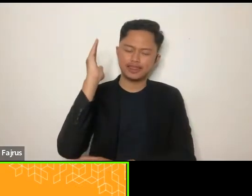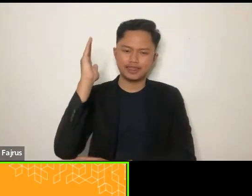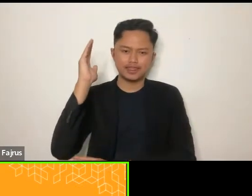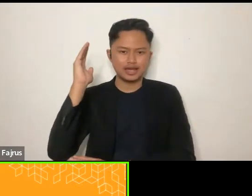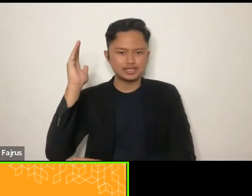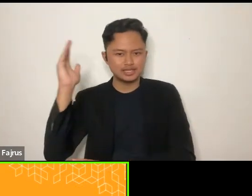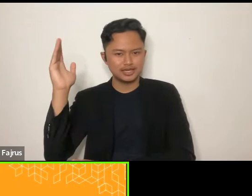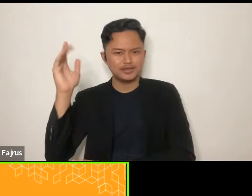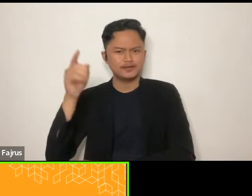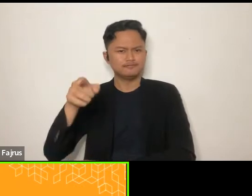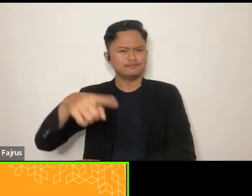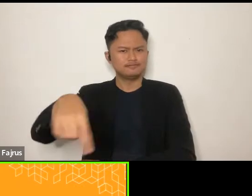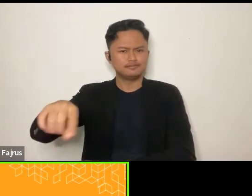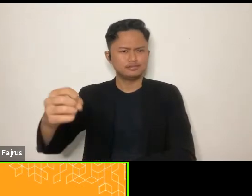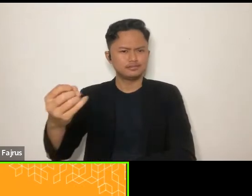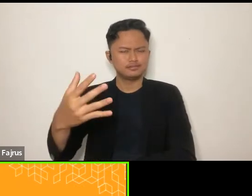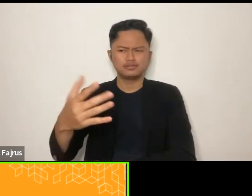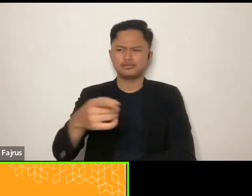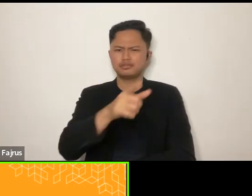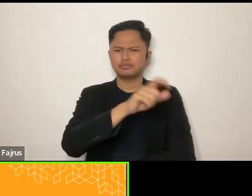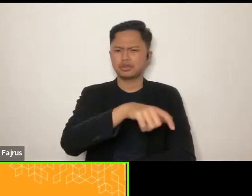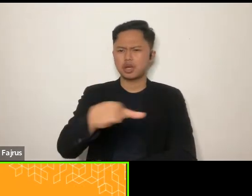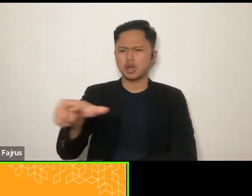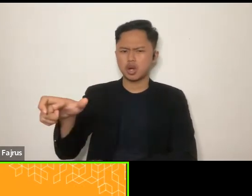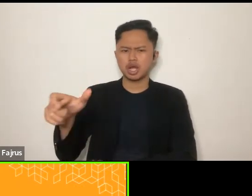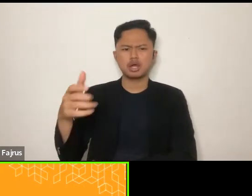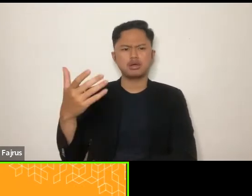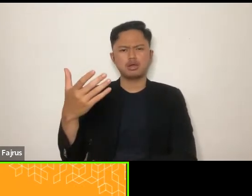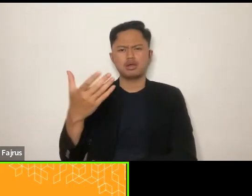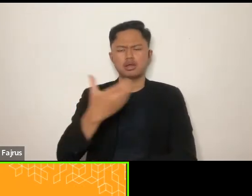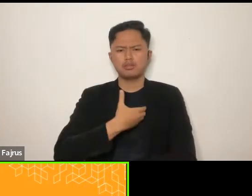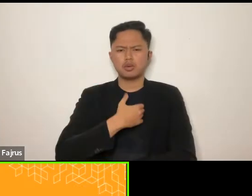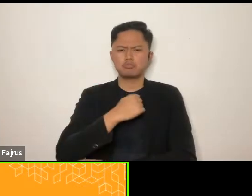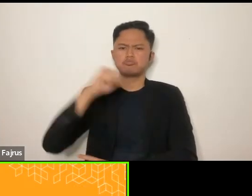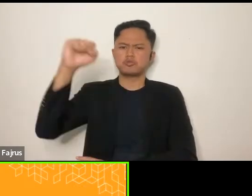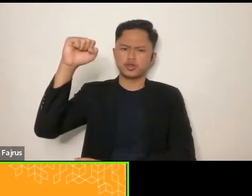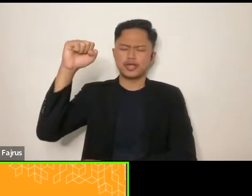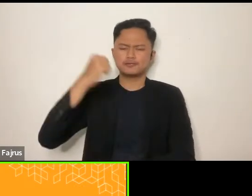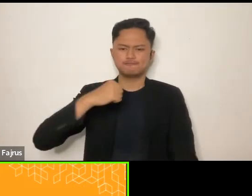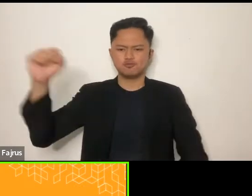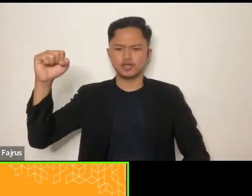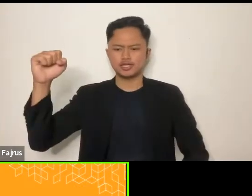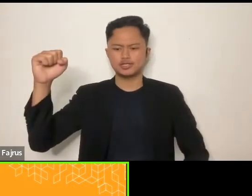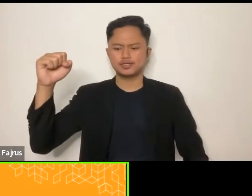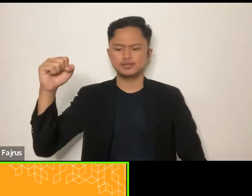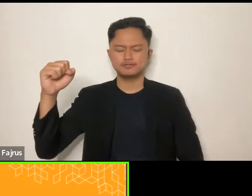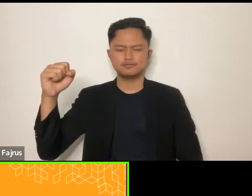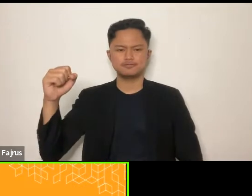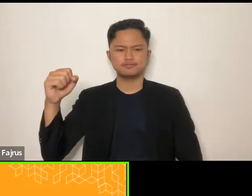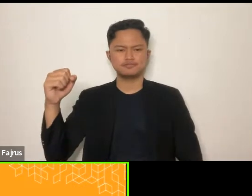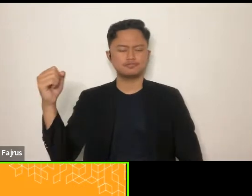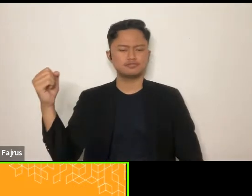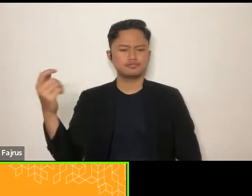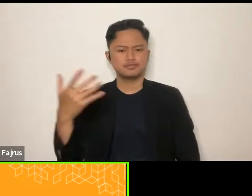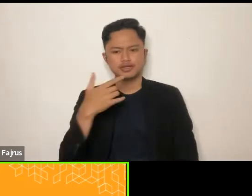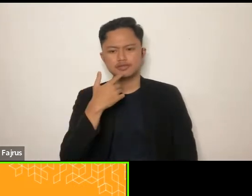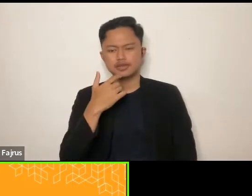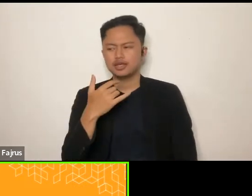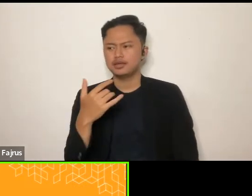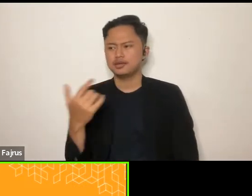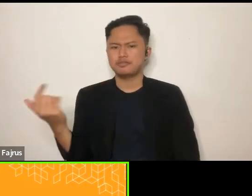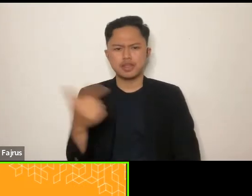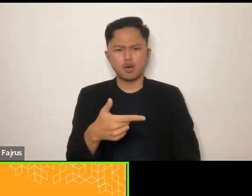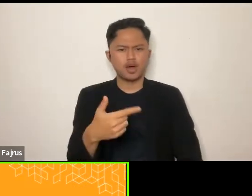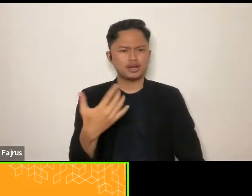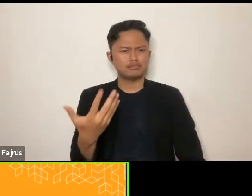said, recently people stand up and they protest against what's really happening so far. And